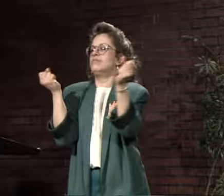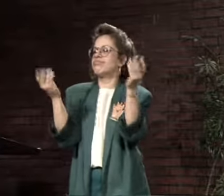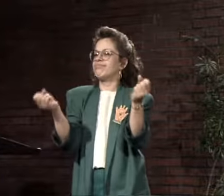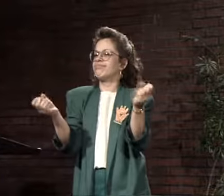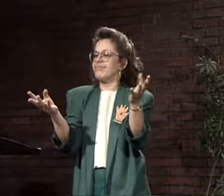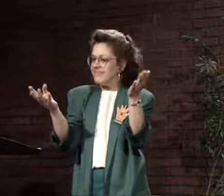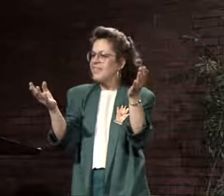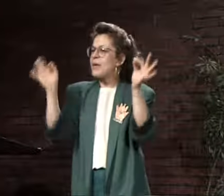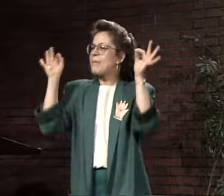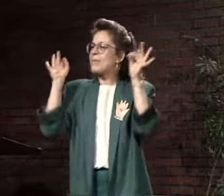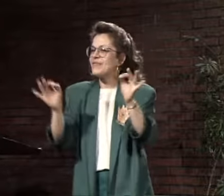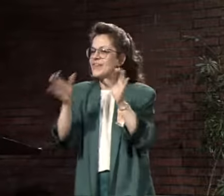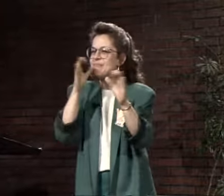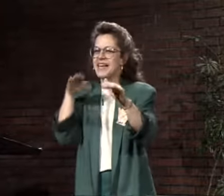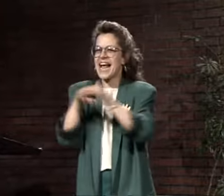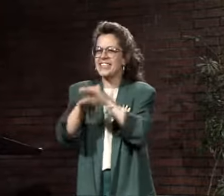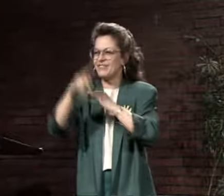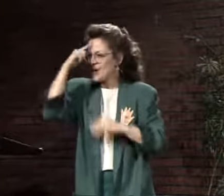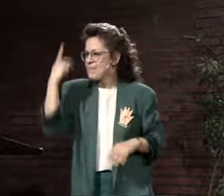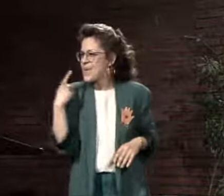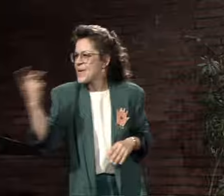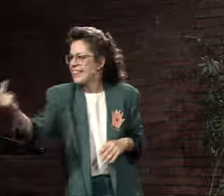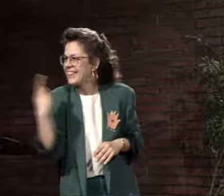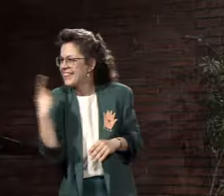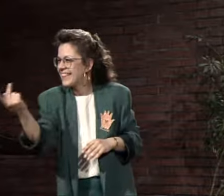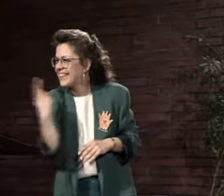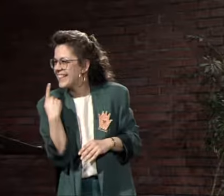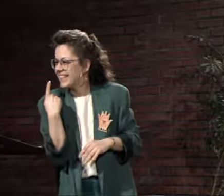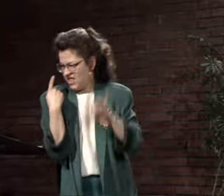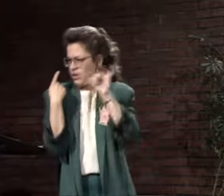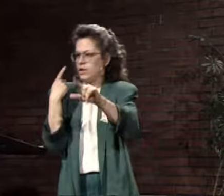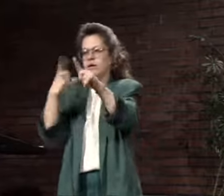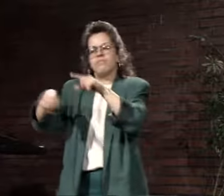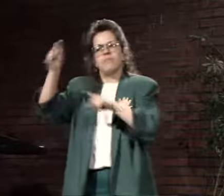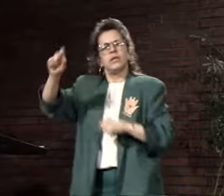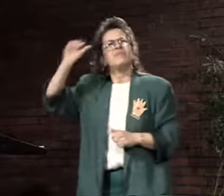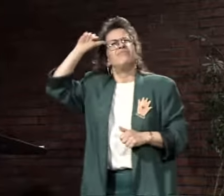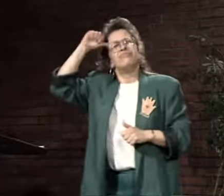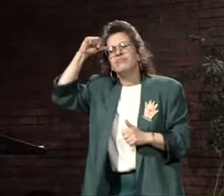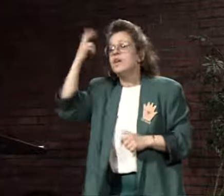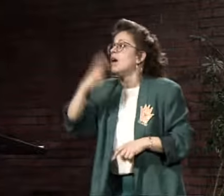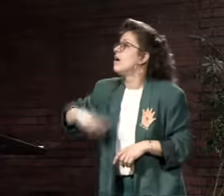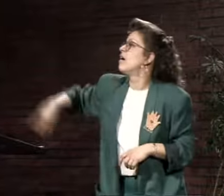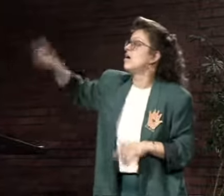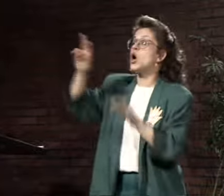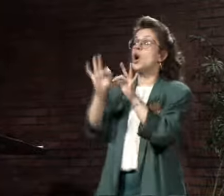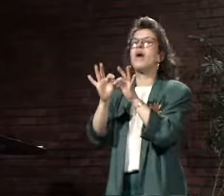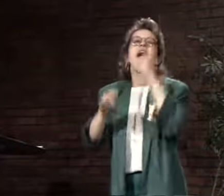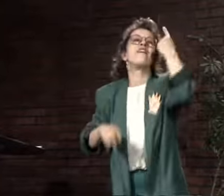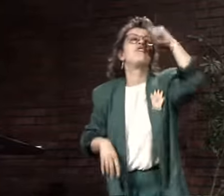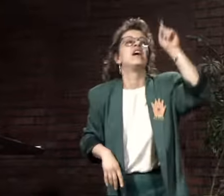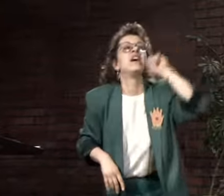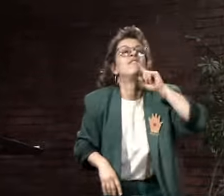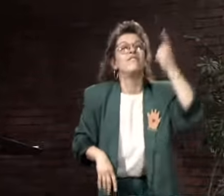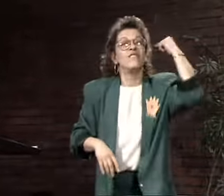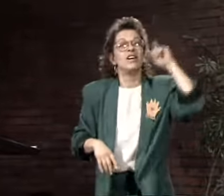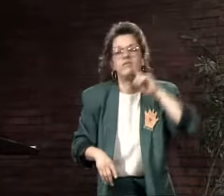For you guys to ask me a question. And is it perfect for access to communication for both of us. I want you all to remember